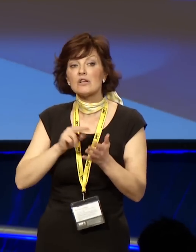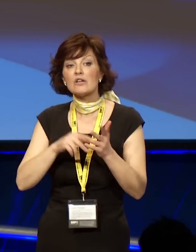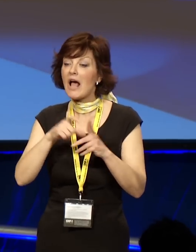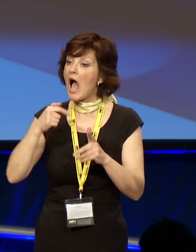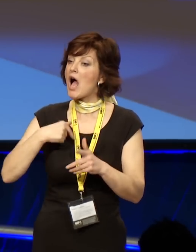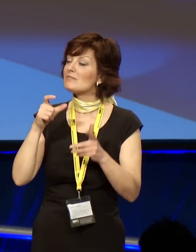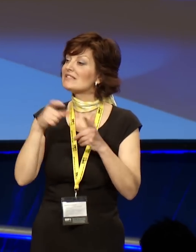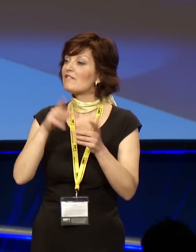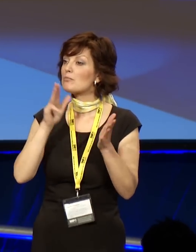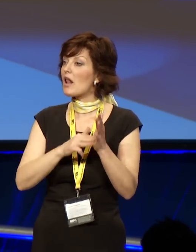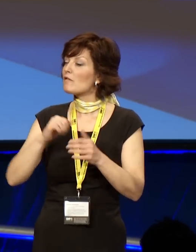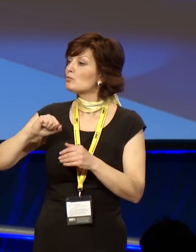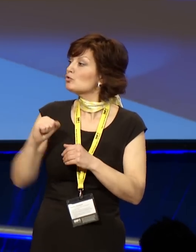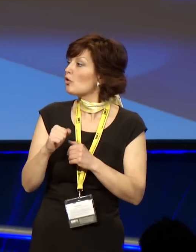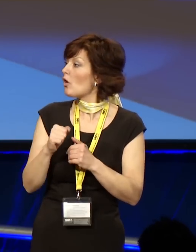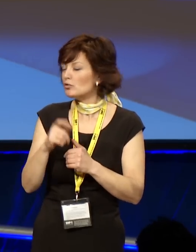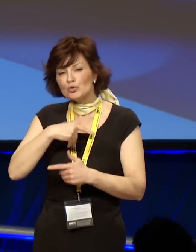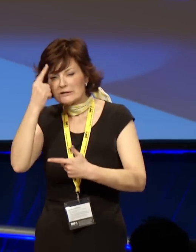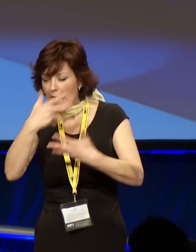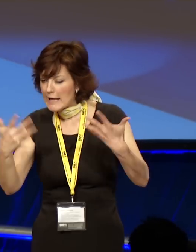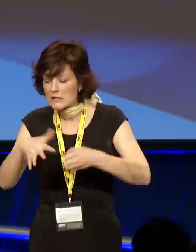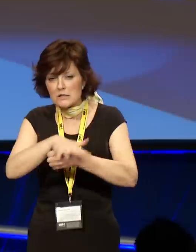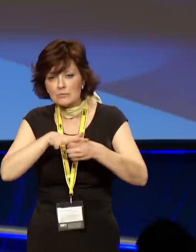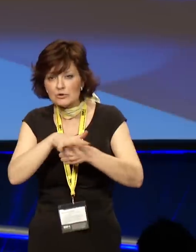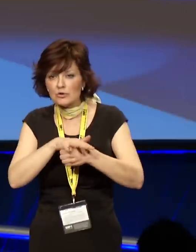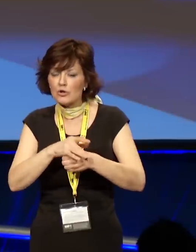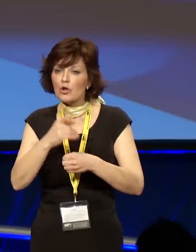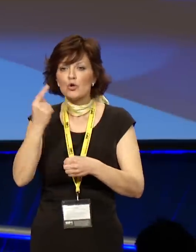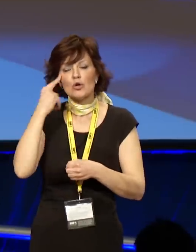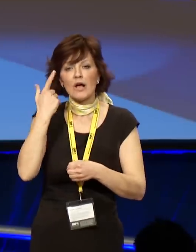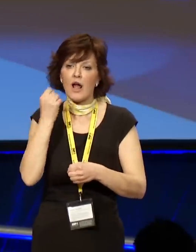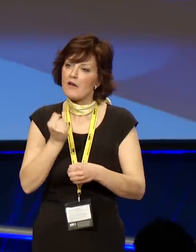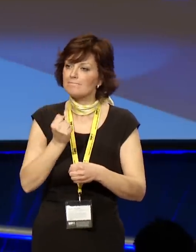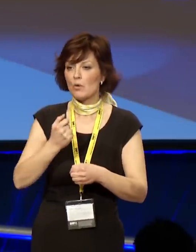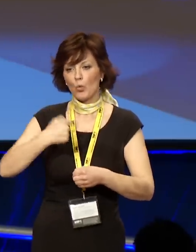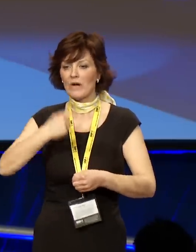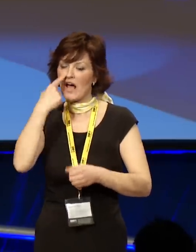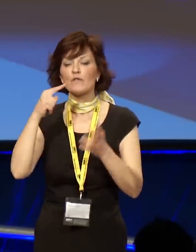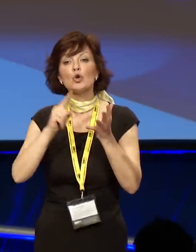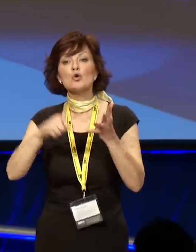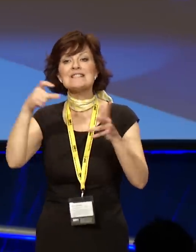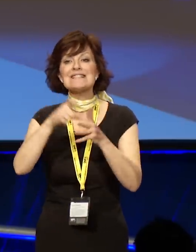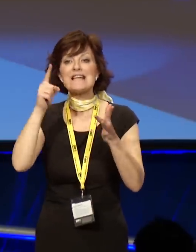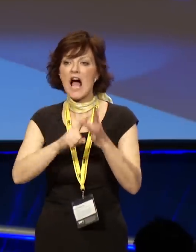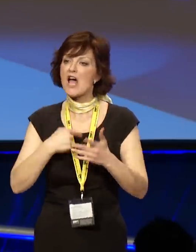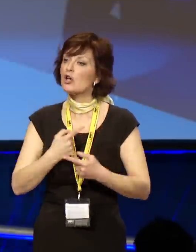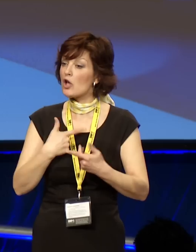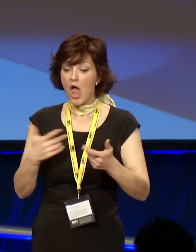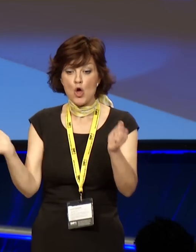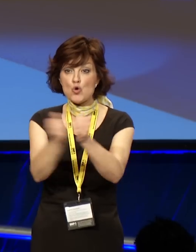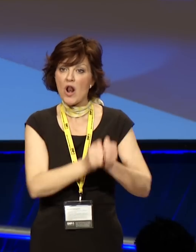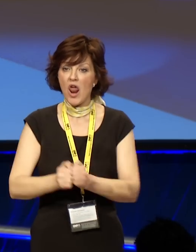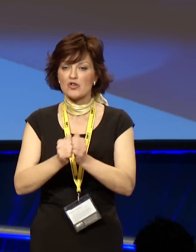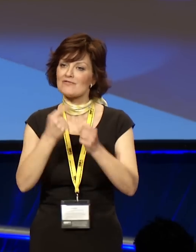Scott. Do you see any circumstances where we might have UDI, Unilateral Declaration of Independence?